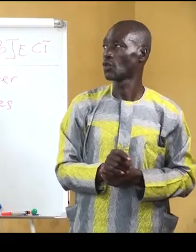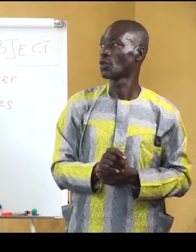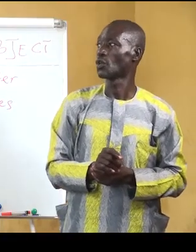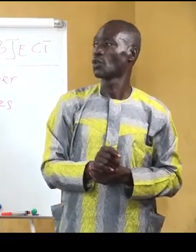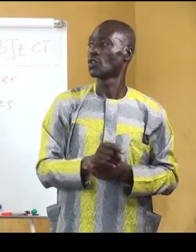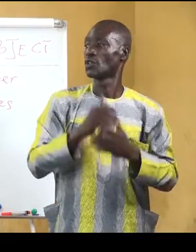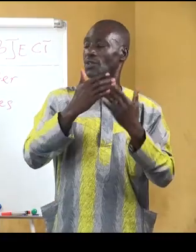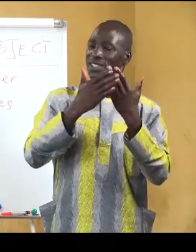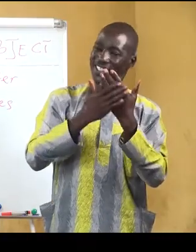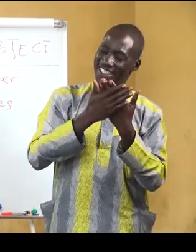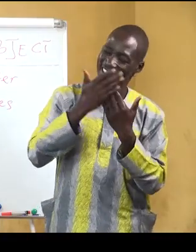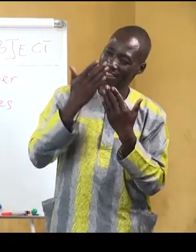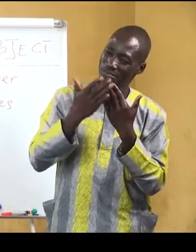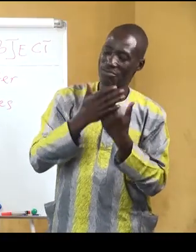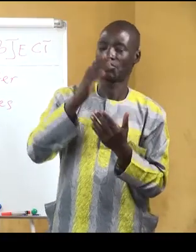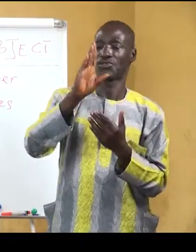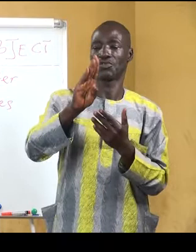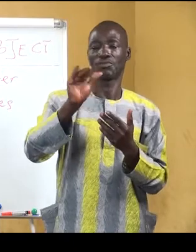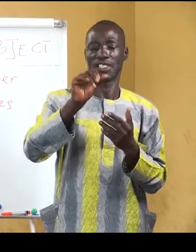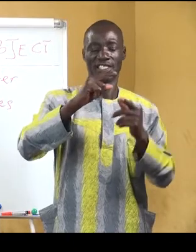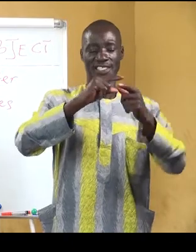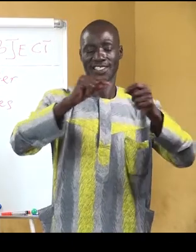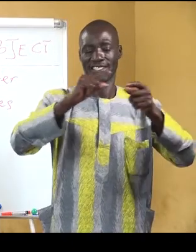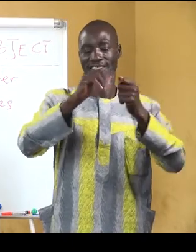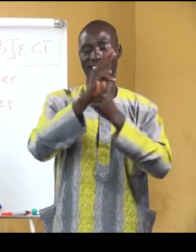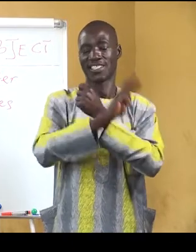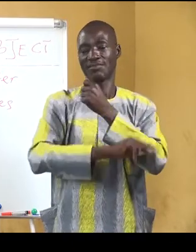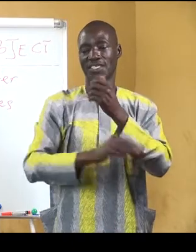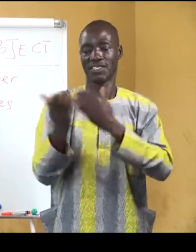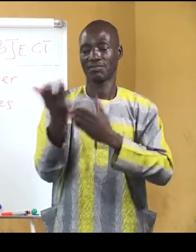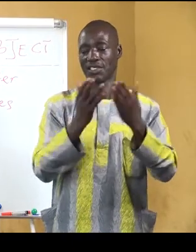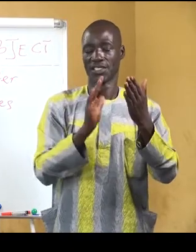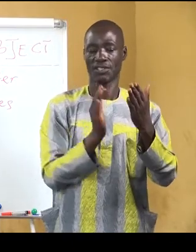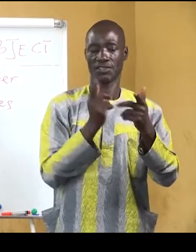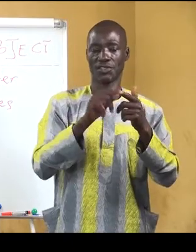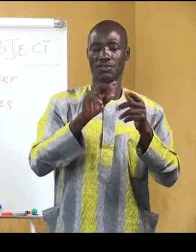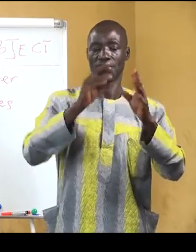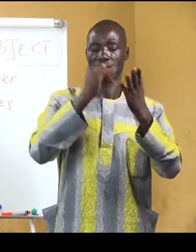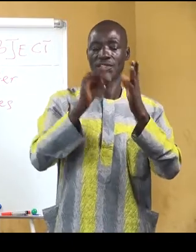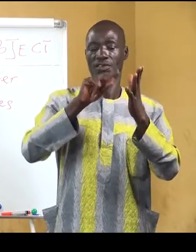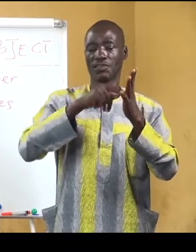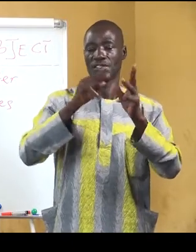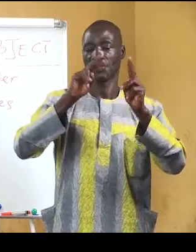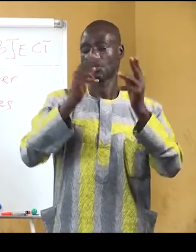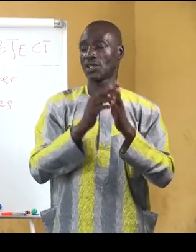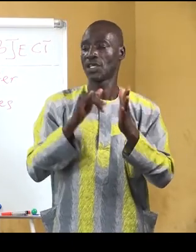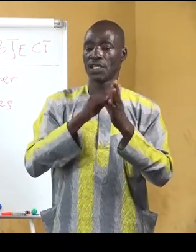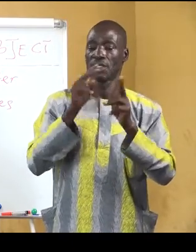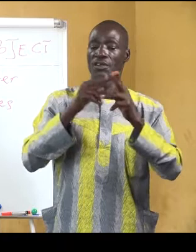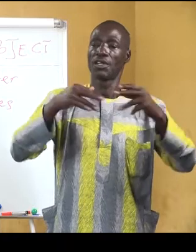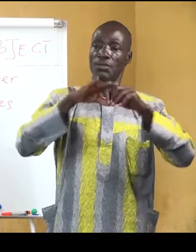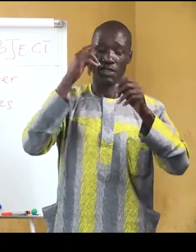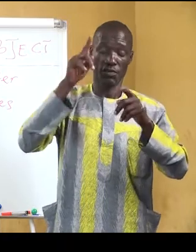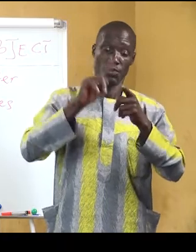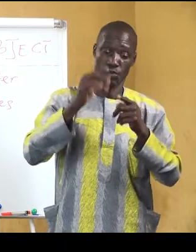Then we are going to be writing a simple basic statement, which is bringing us to the end of this topic. It is very important for you to know